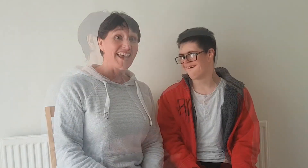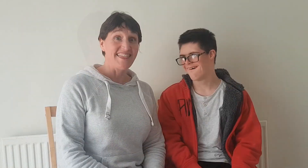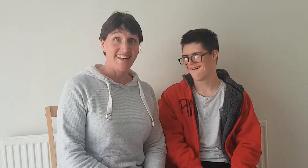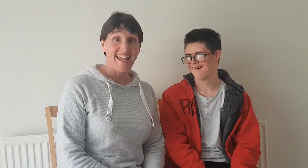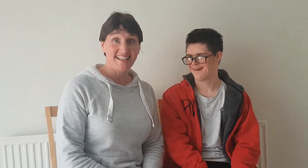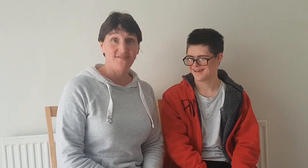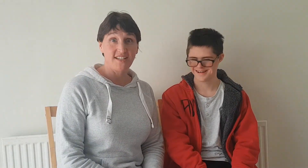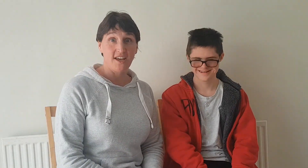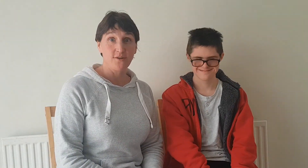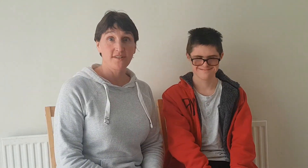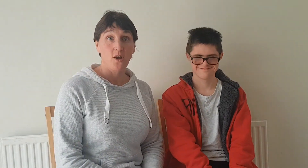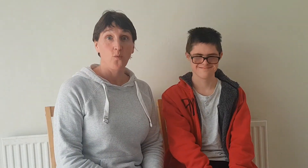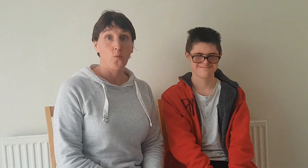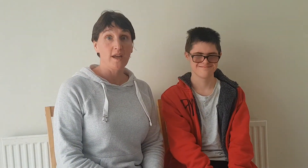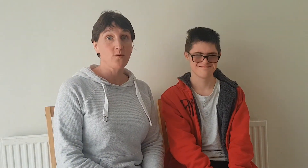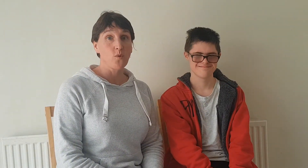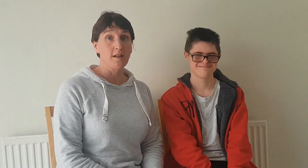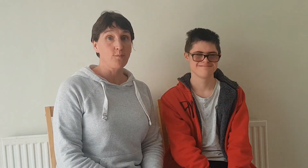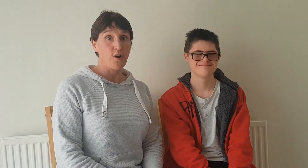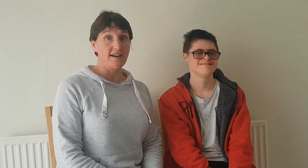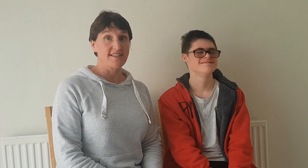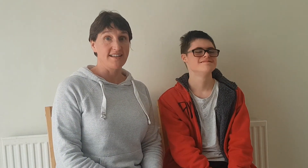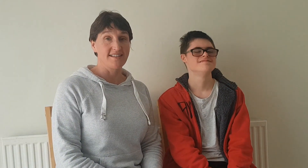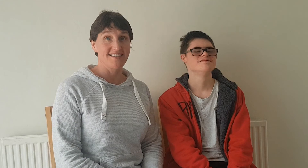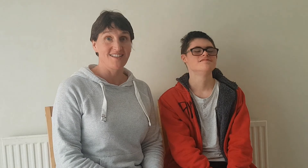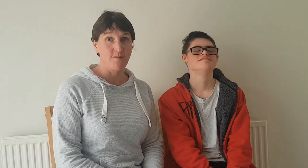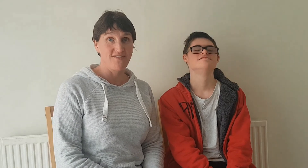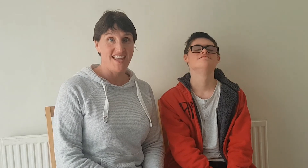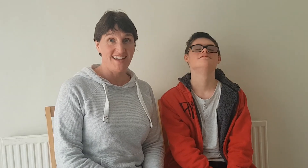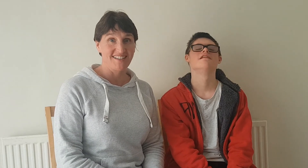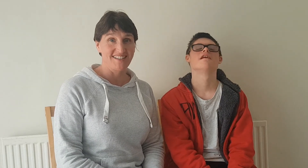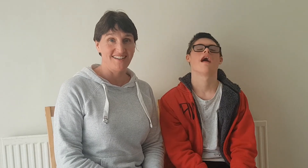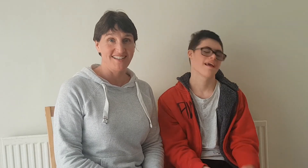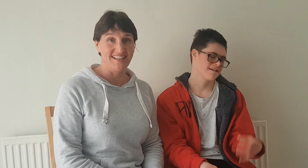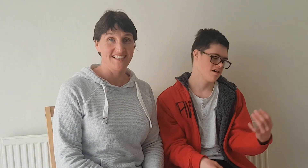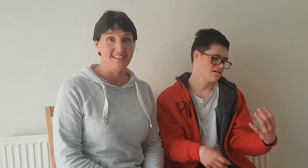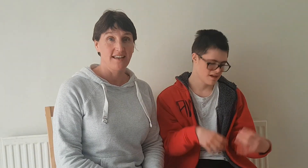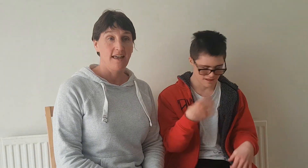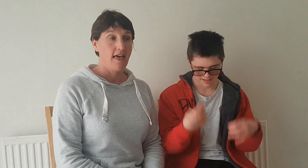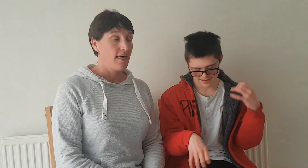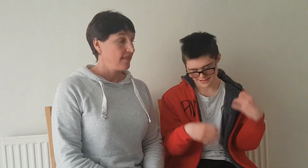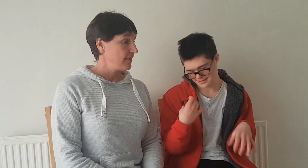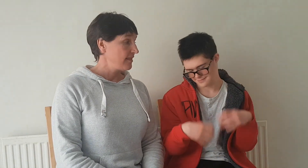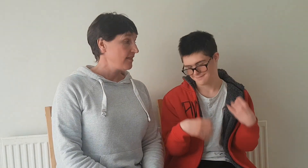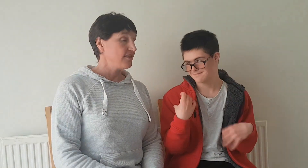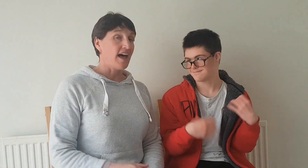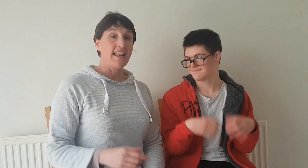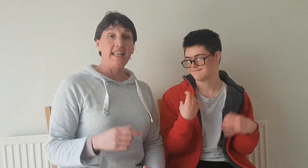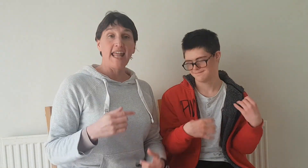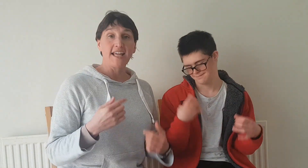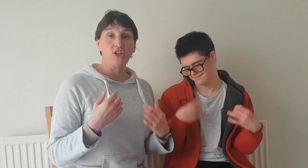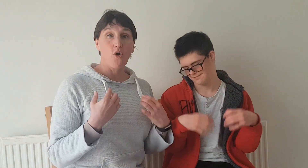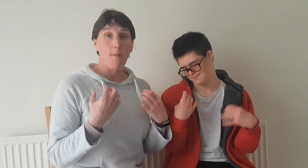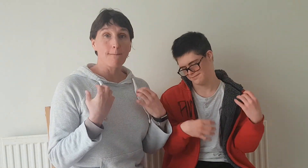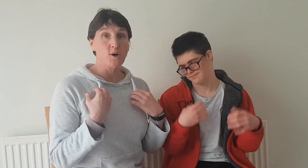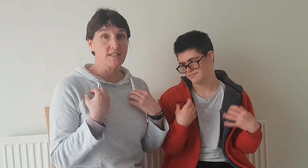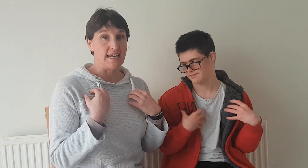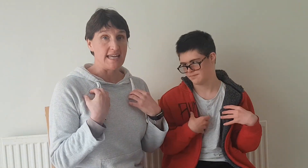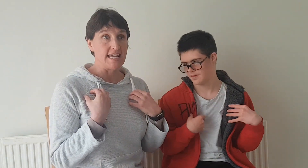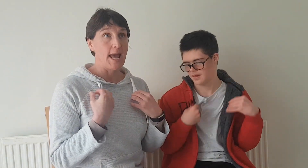the next videos, we will practice some of the exercises like this that let your